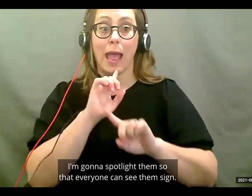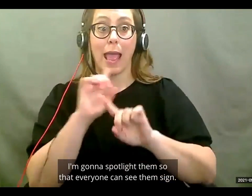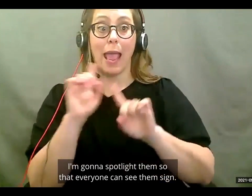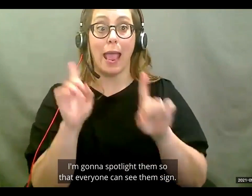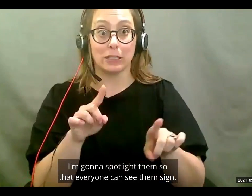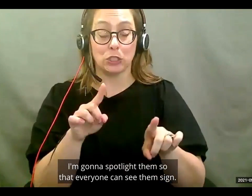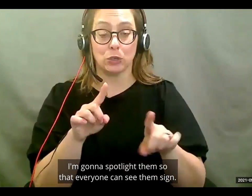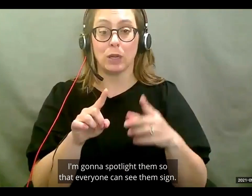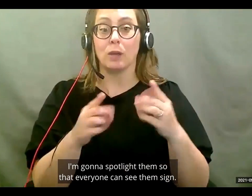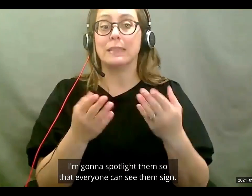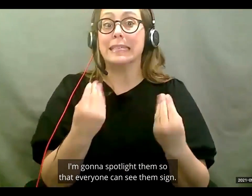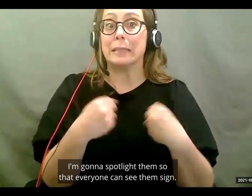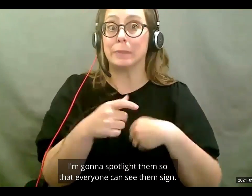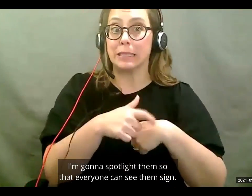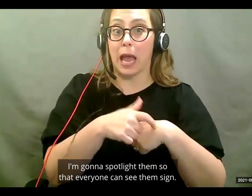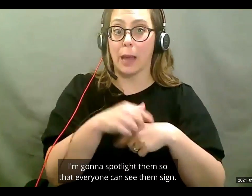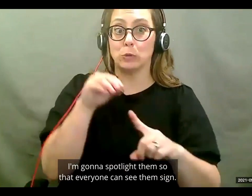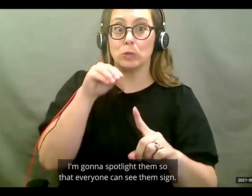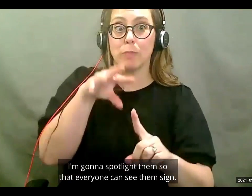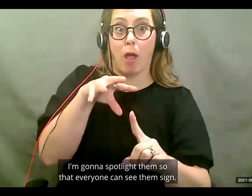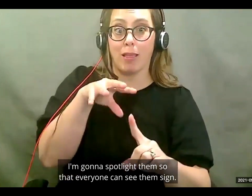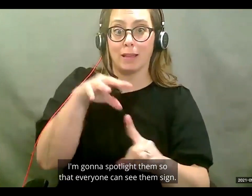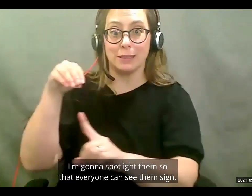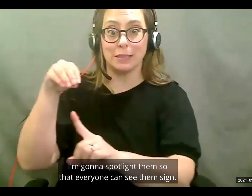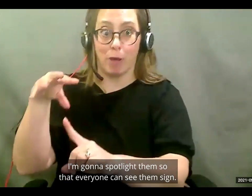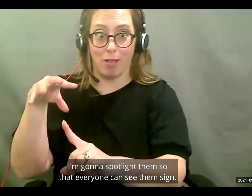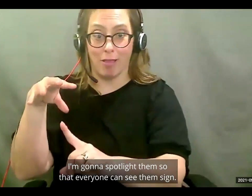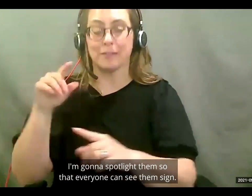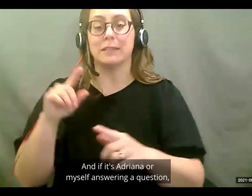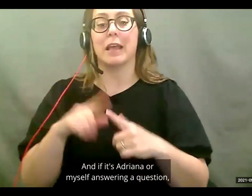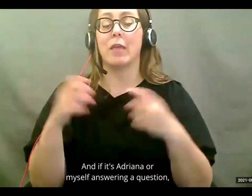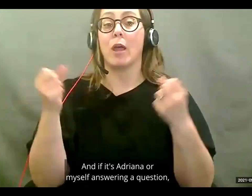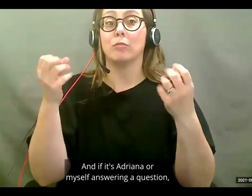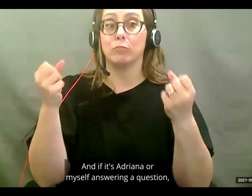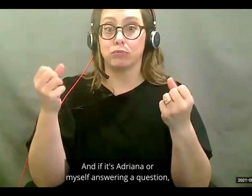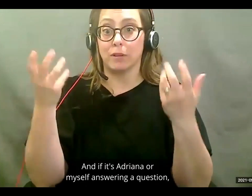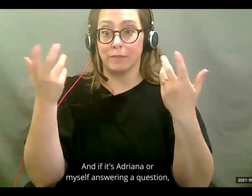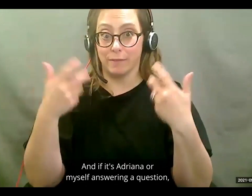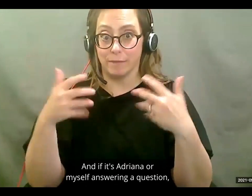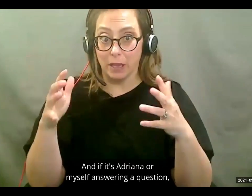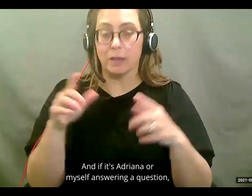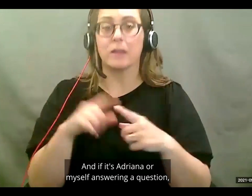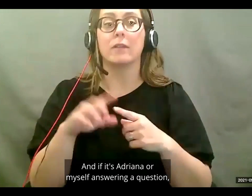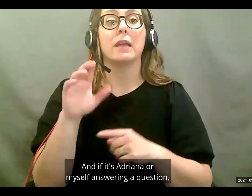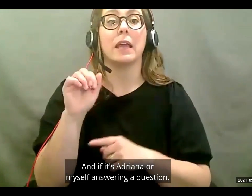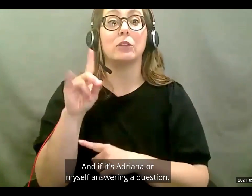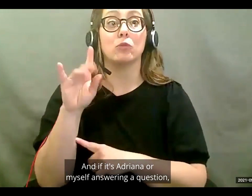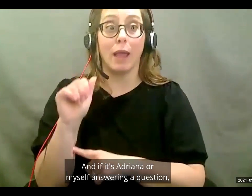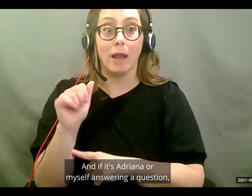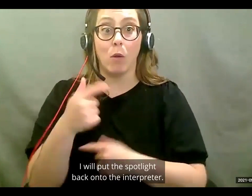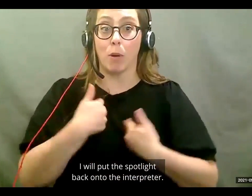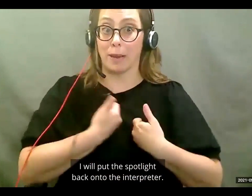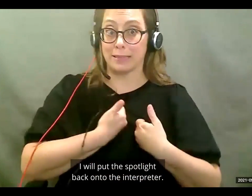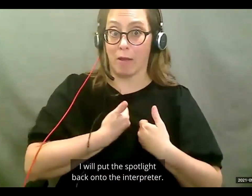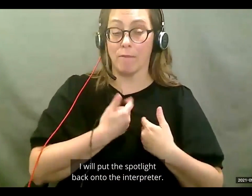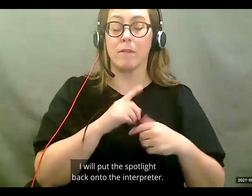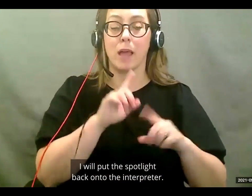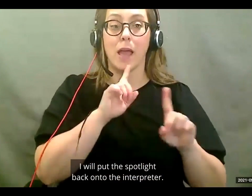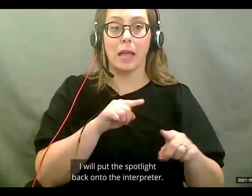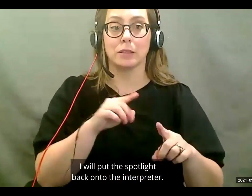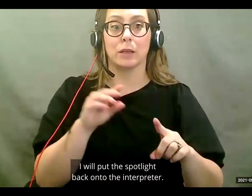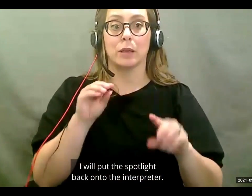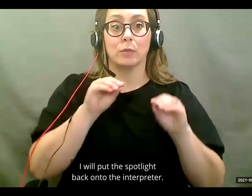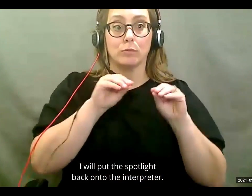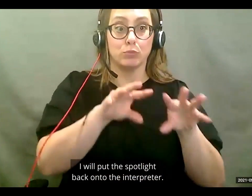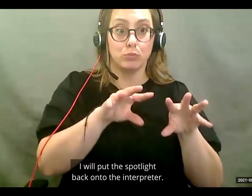going to spotlight them so that everyone can see them sign. And if it's Adriana or myself answering a question, I will put the